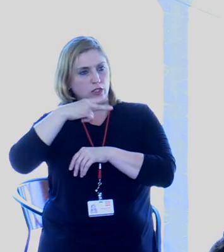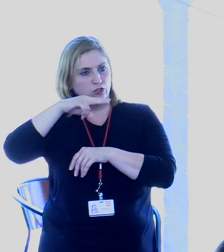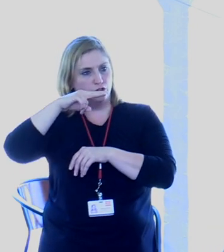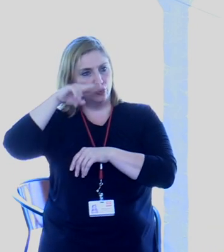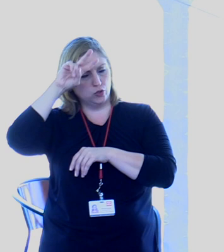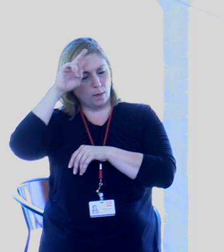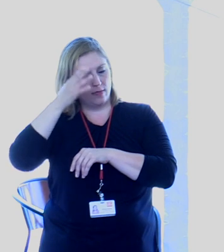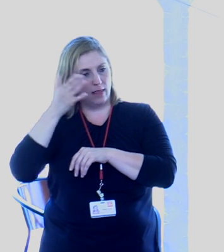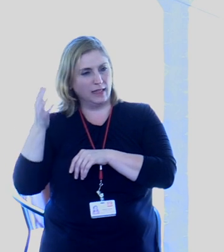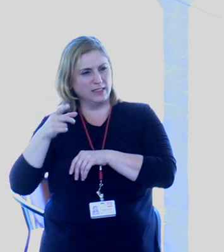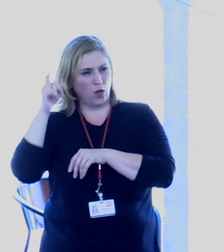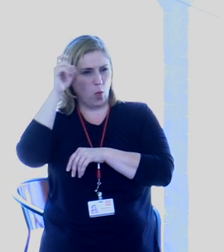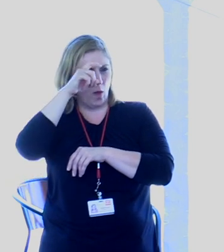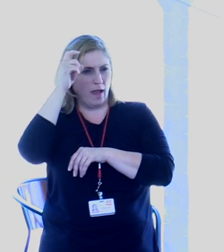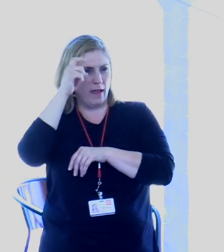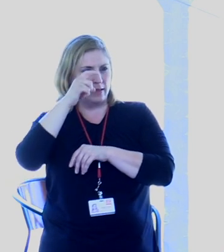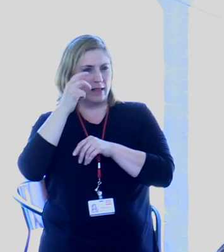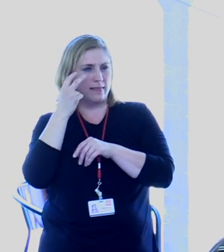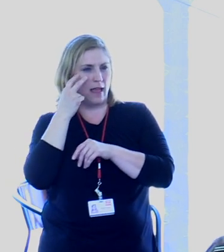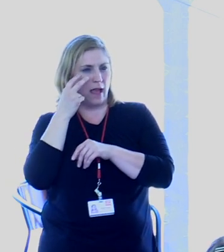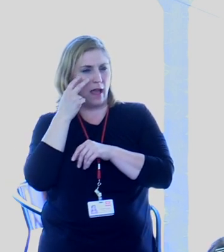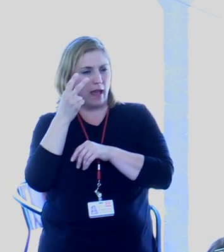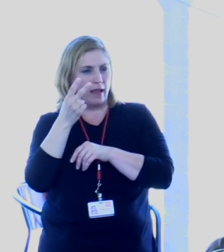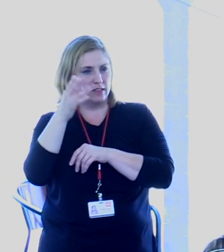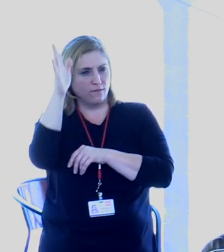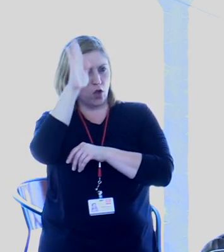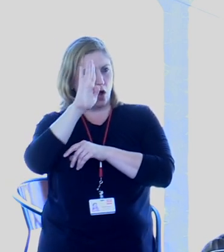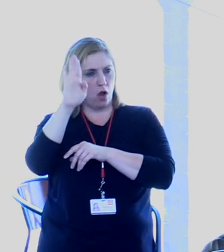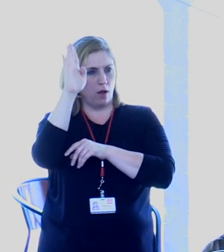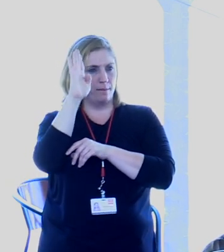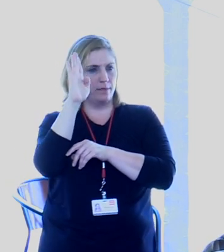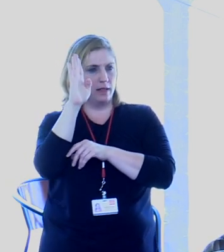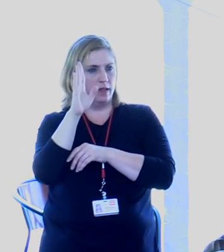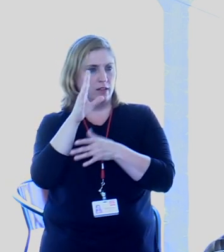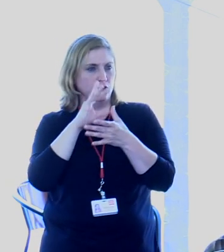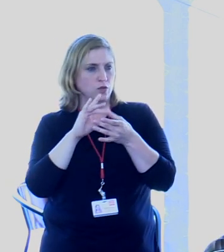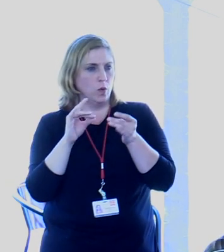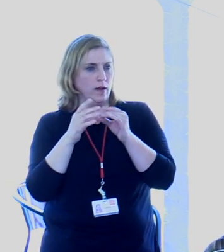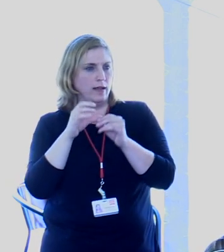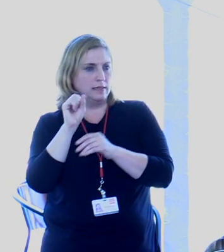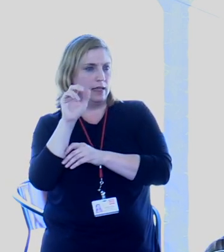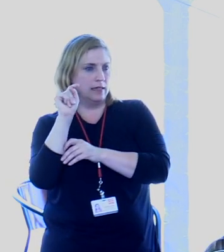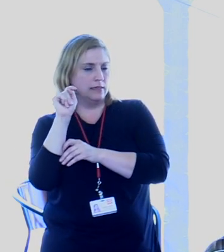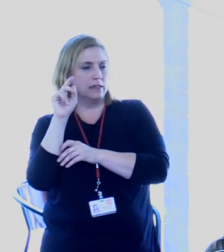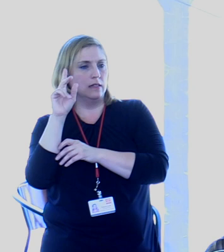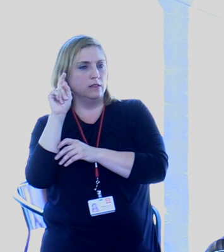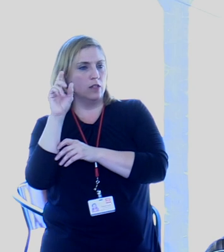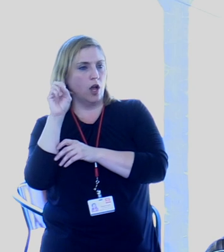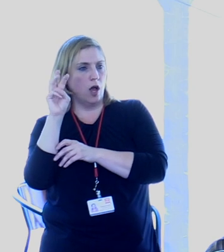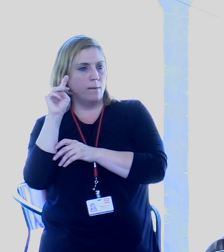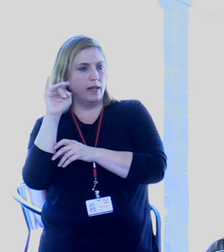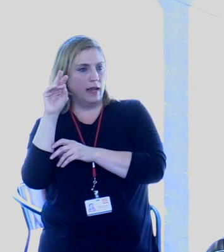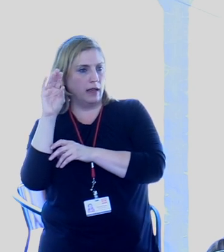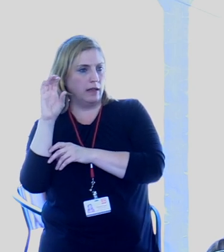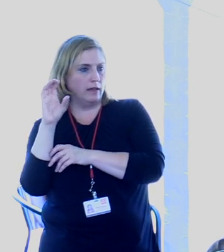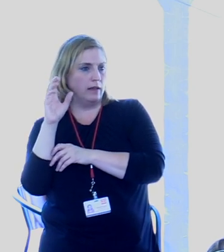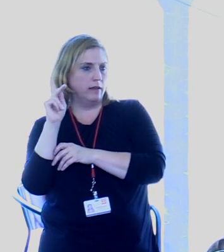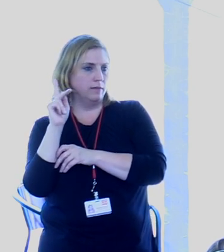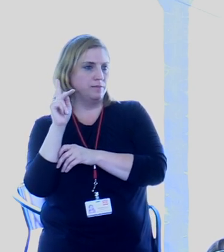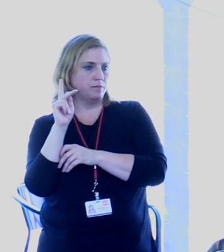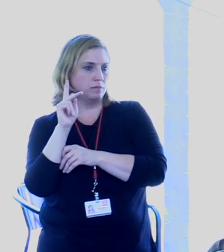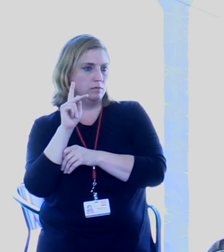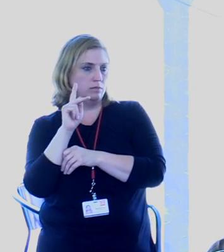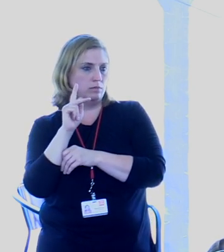wise in the eyes of God. There's a famous story of Saint Dominic when he's founding the Dominican order,